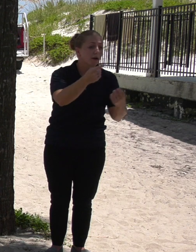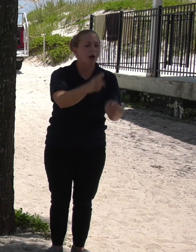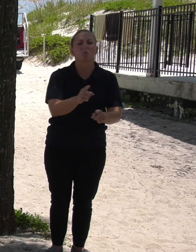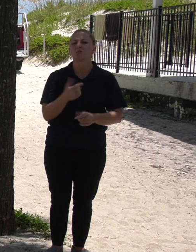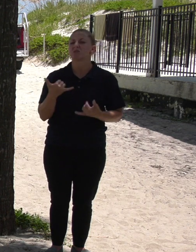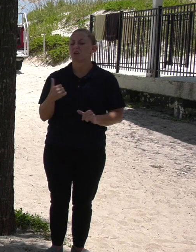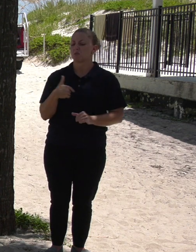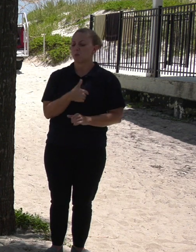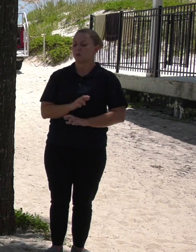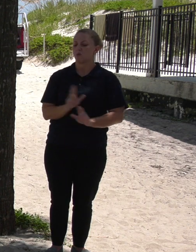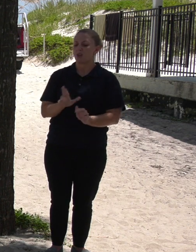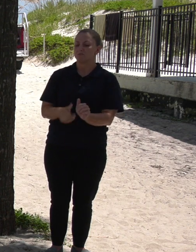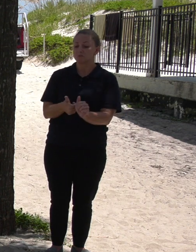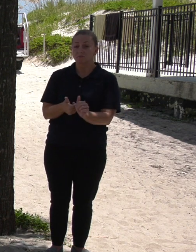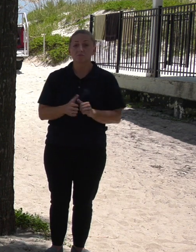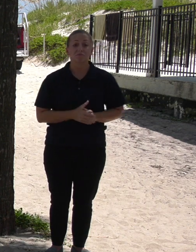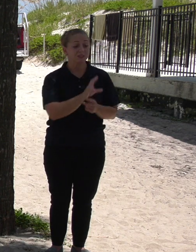with our emergency preparedness teams at